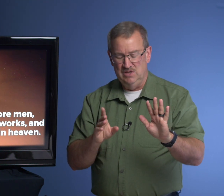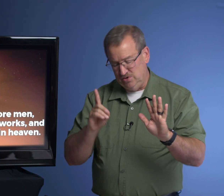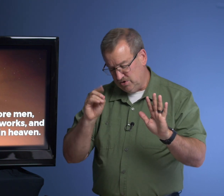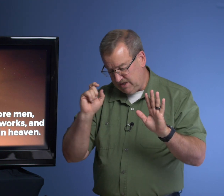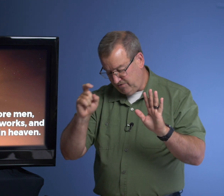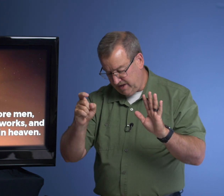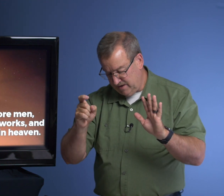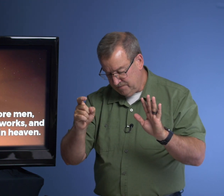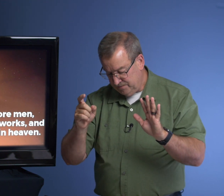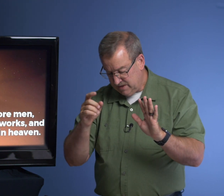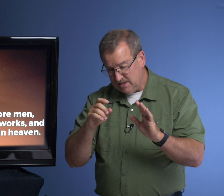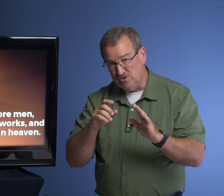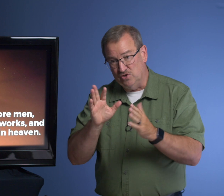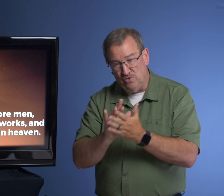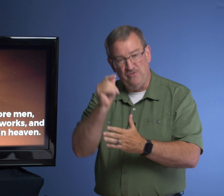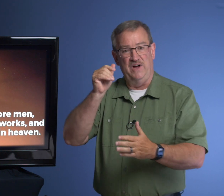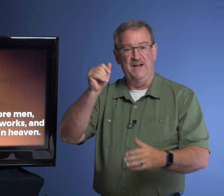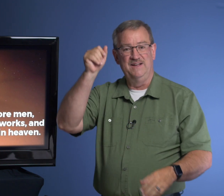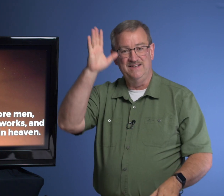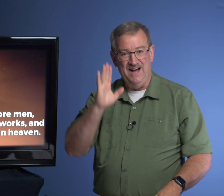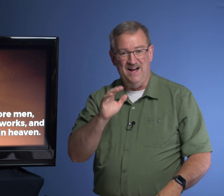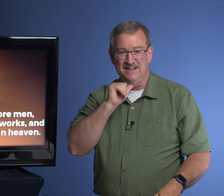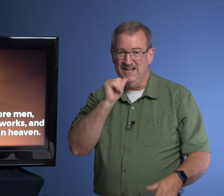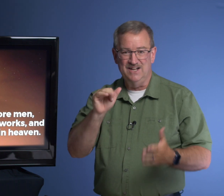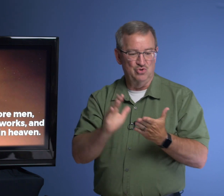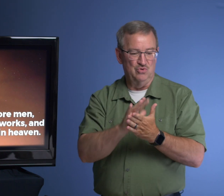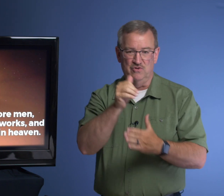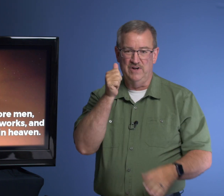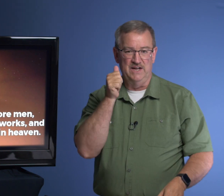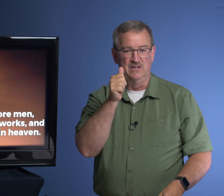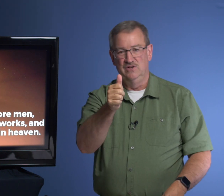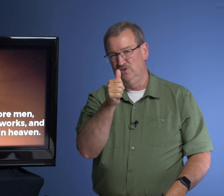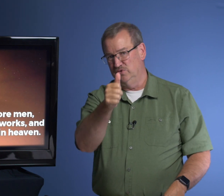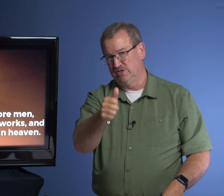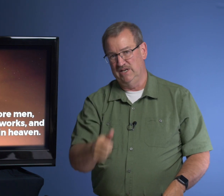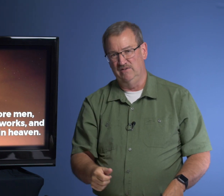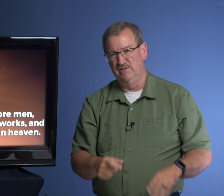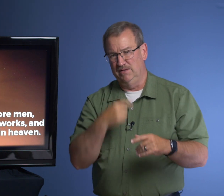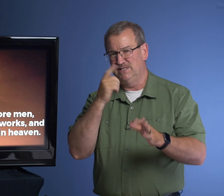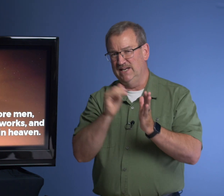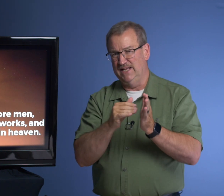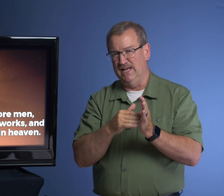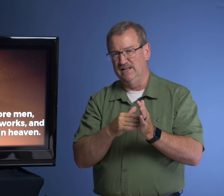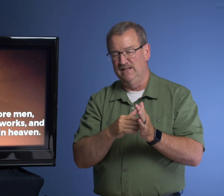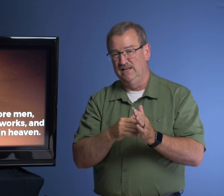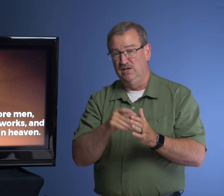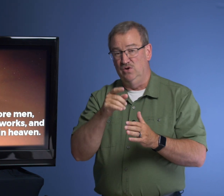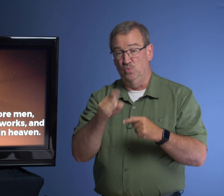You're giving to glorify God, not to glorify yourself. Let me say it again. When